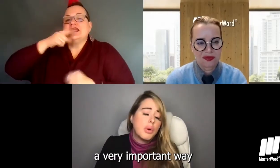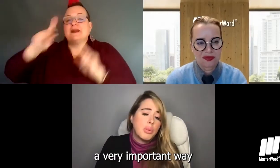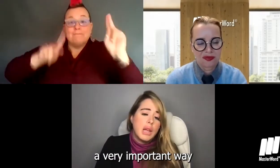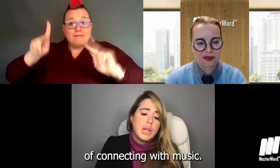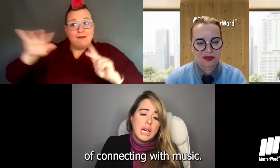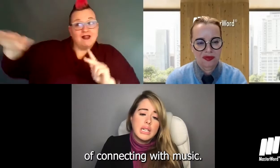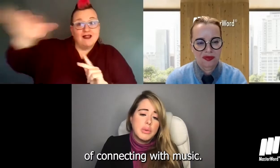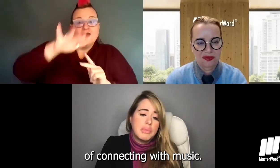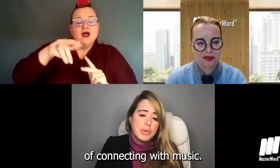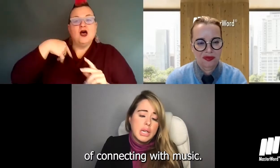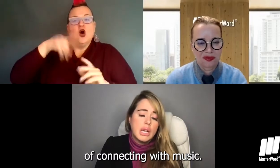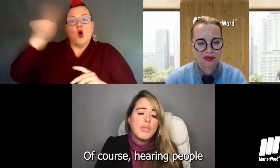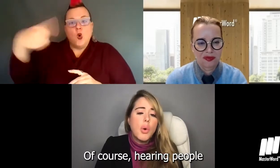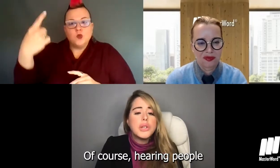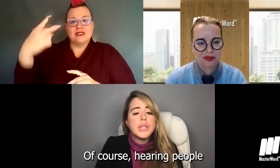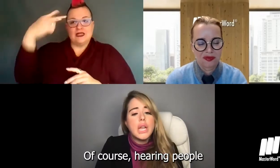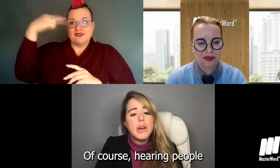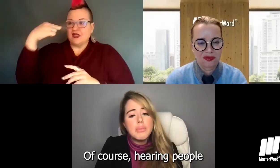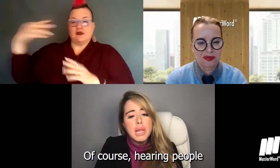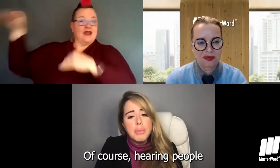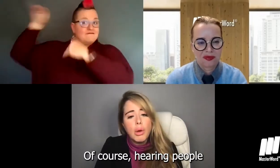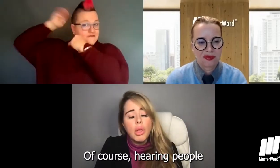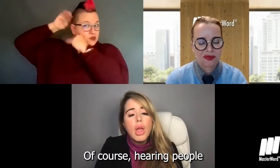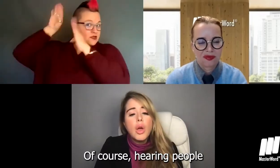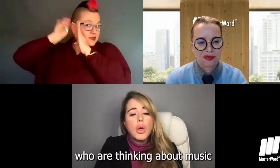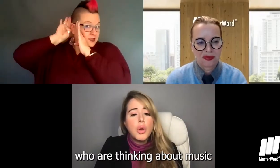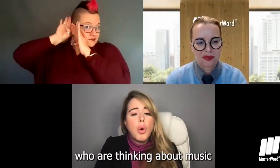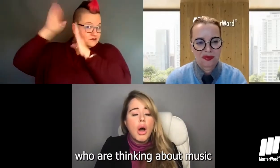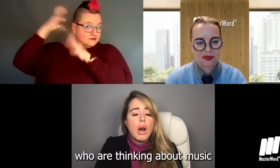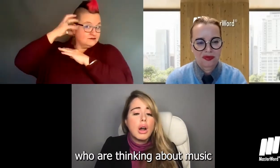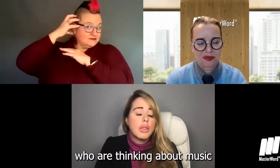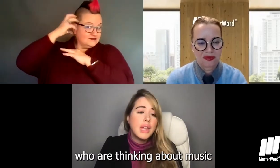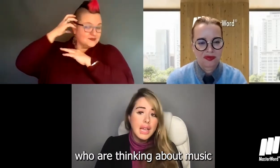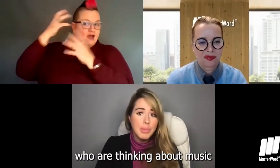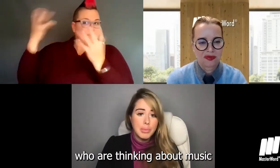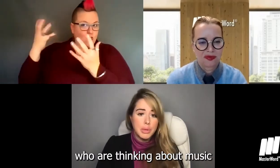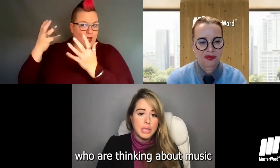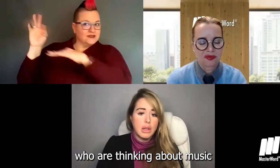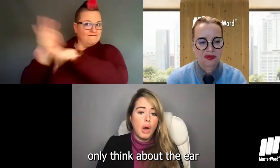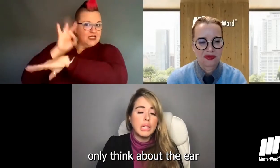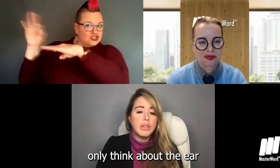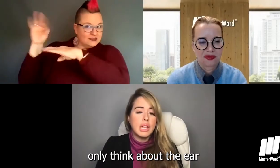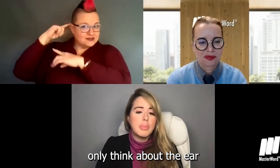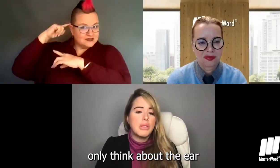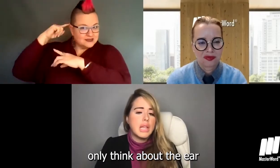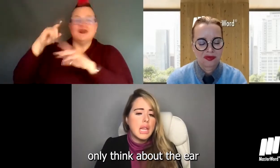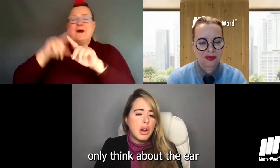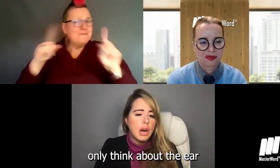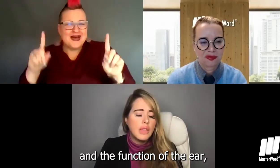important way of connecting with music. Of course, hearing people who are thinking about music only think about the ear and